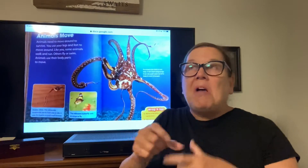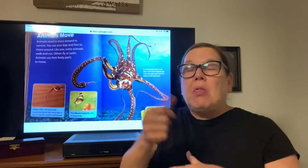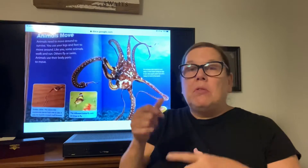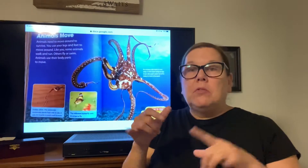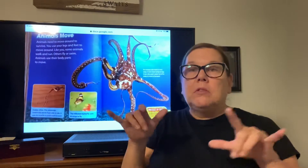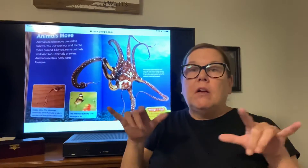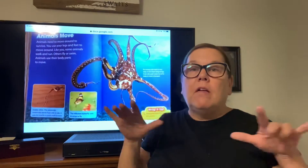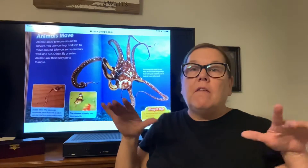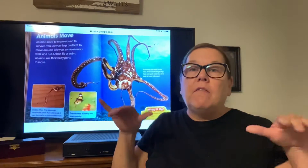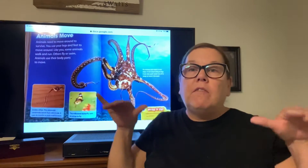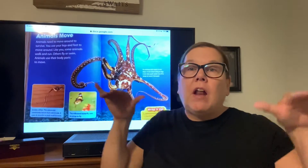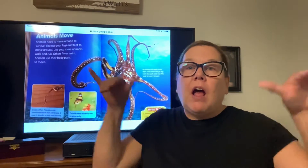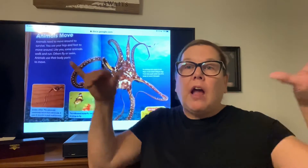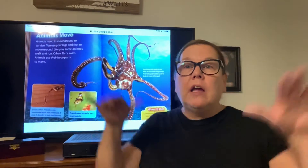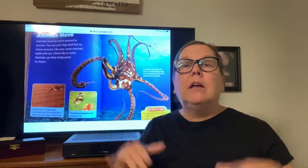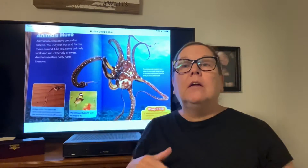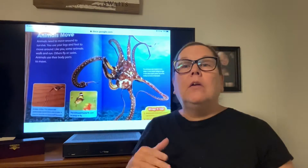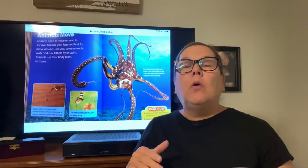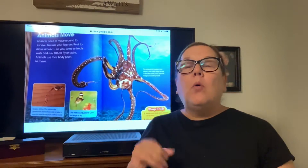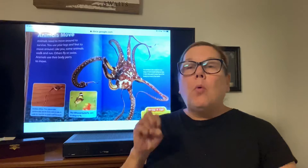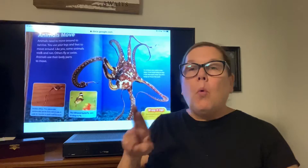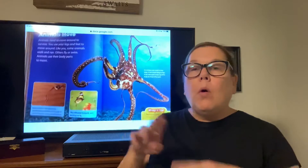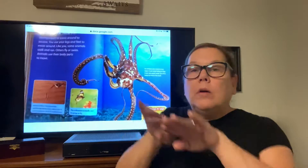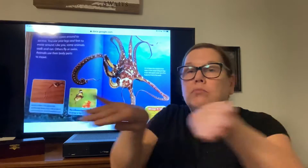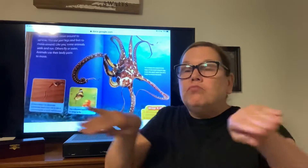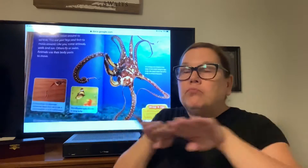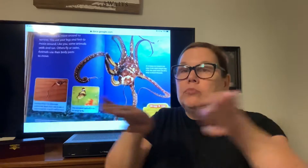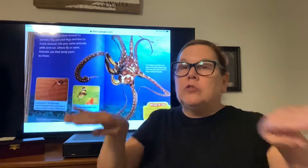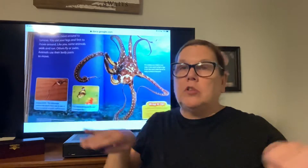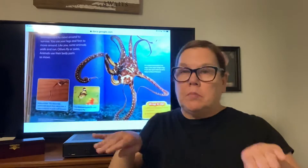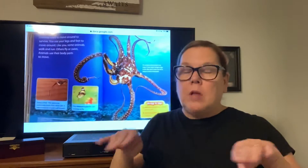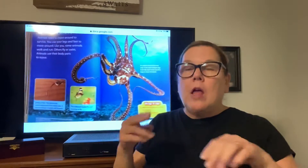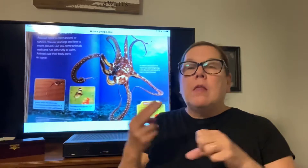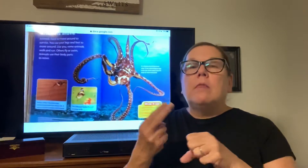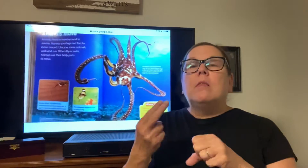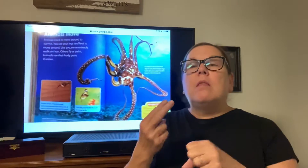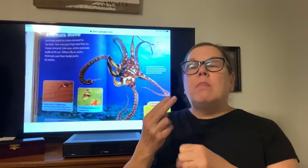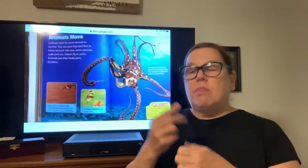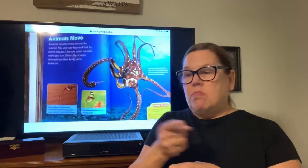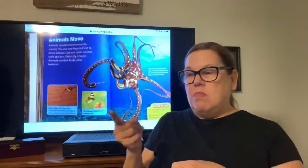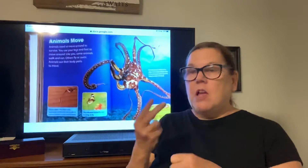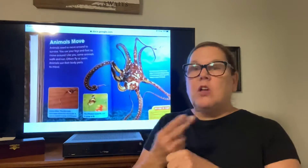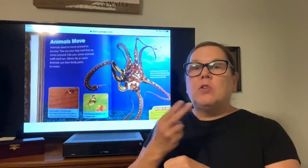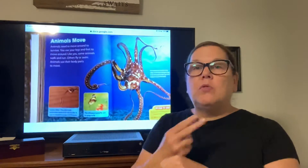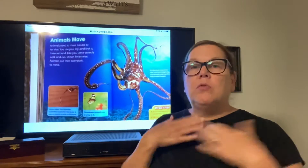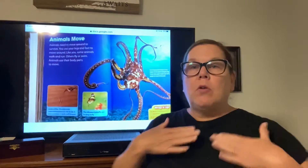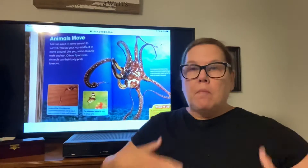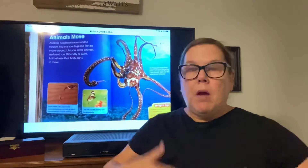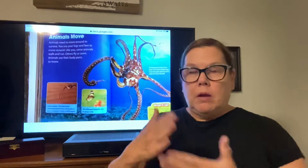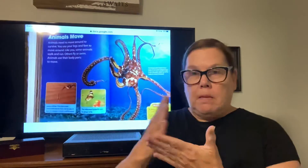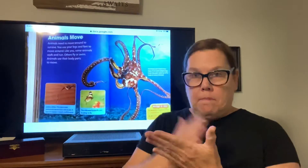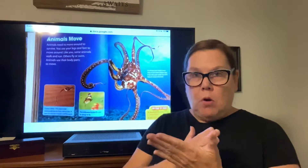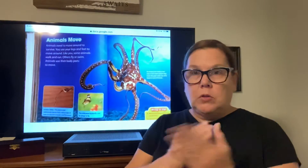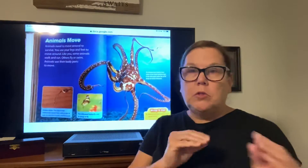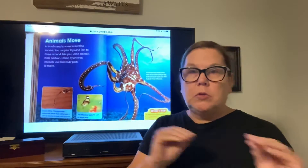Animals use their body parts to move. So boys and girls, you know that we can walk, right, on our